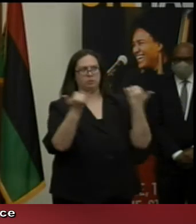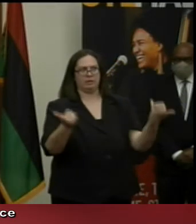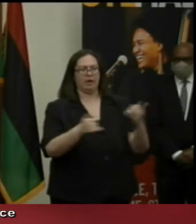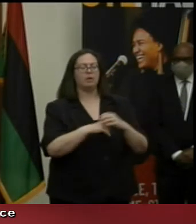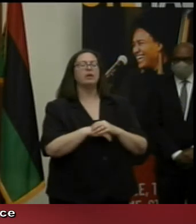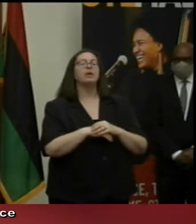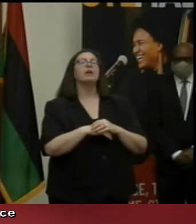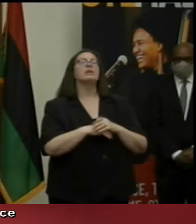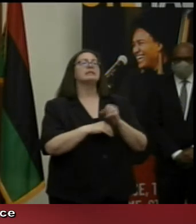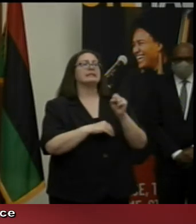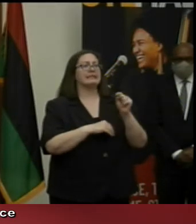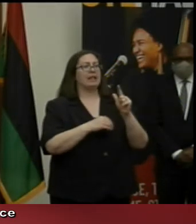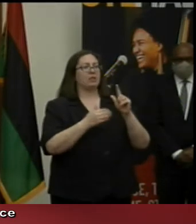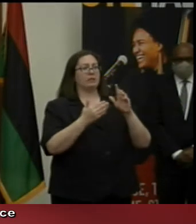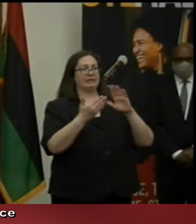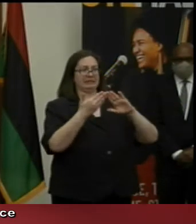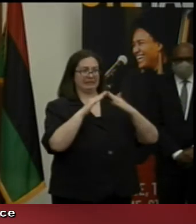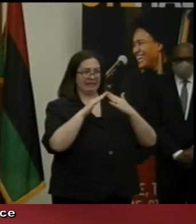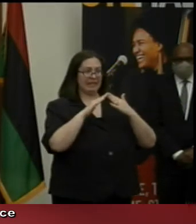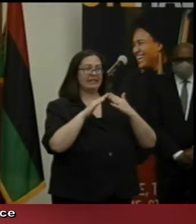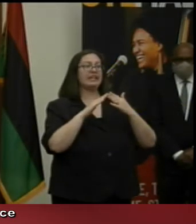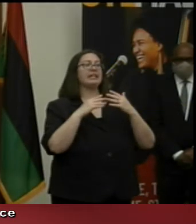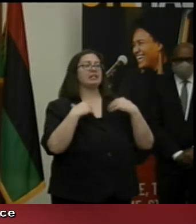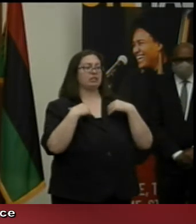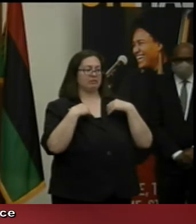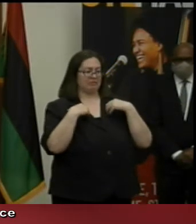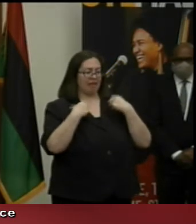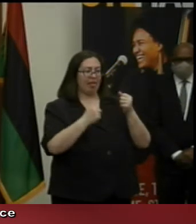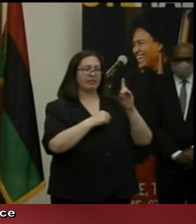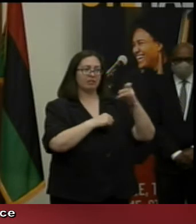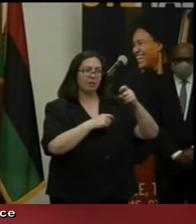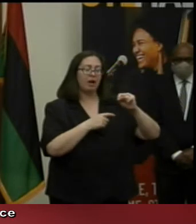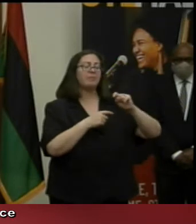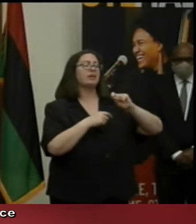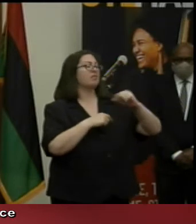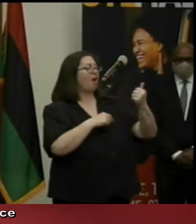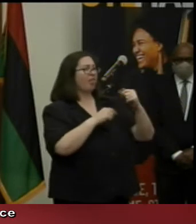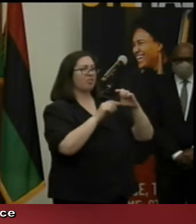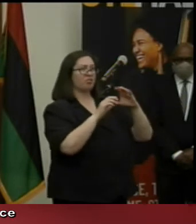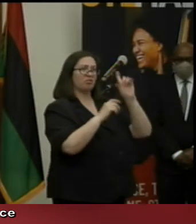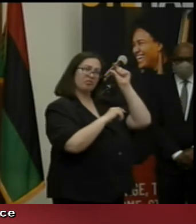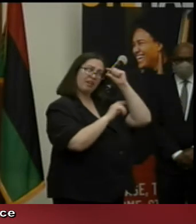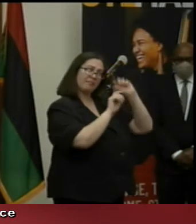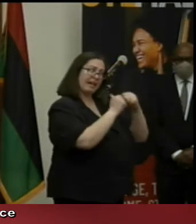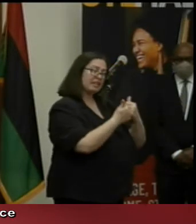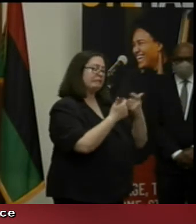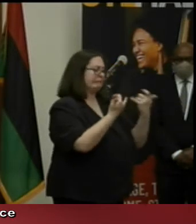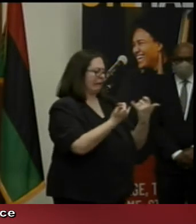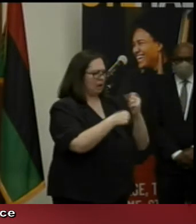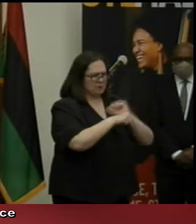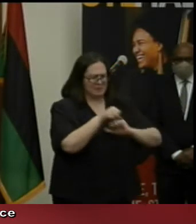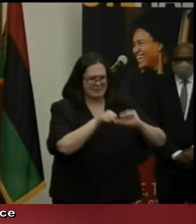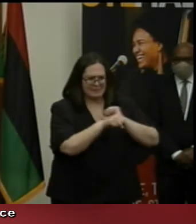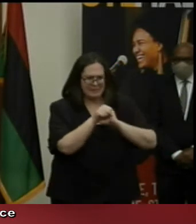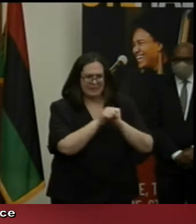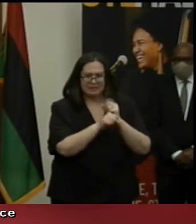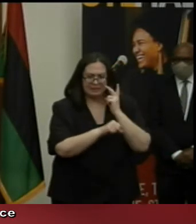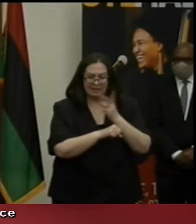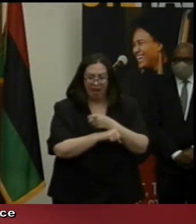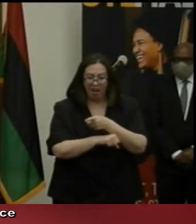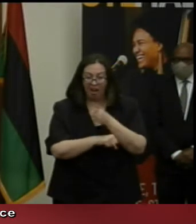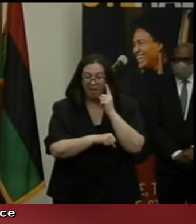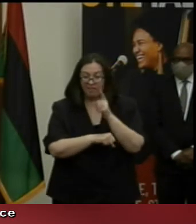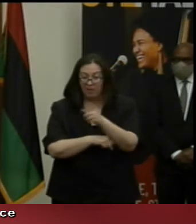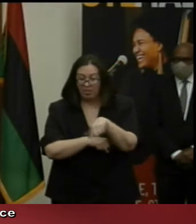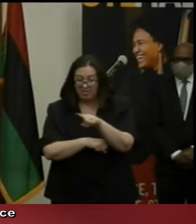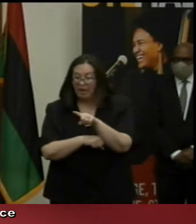support from the Mayor's Office and other city government agencies, are working hard to ensure that this course changes for the City